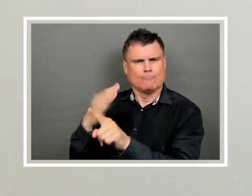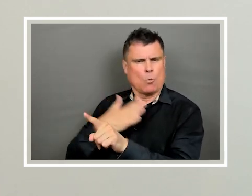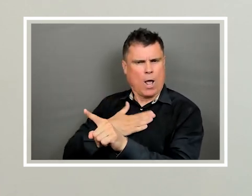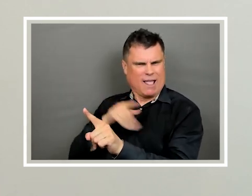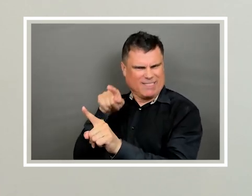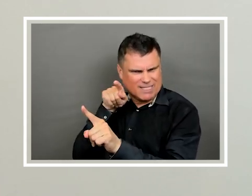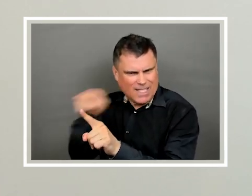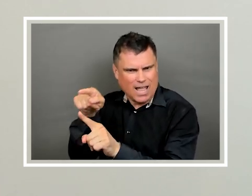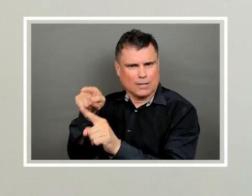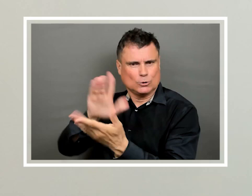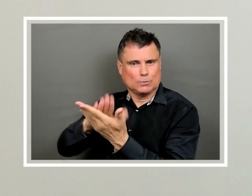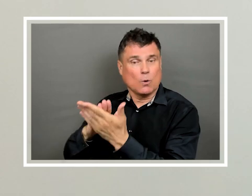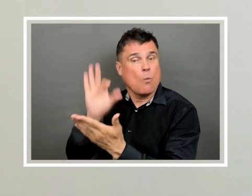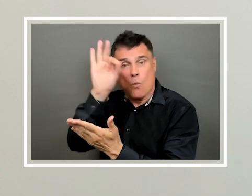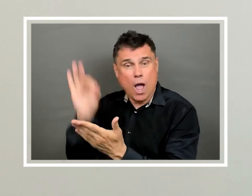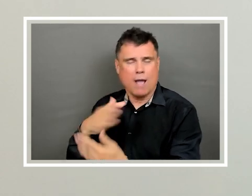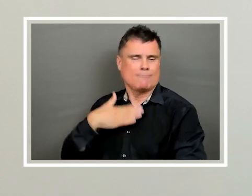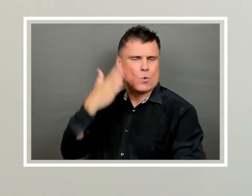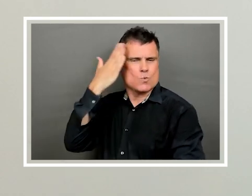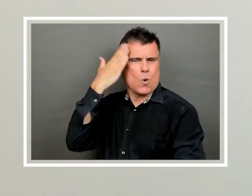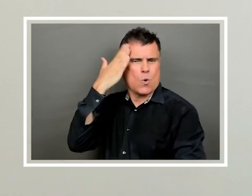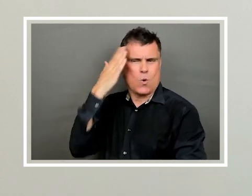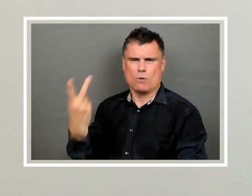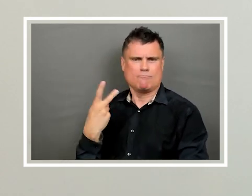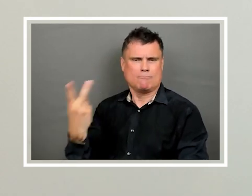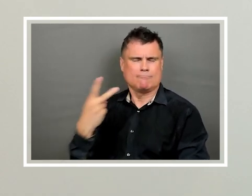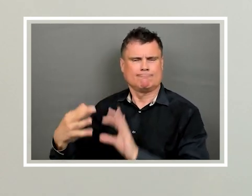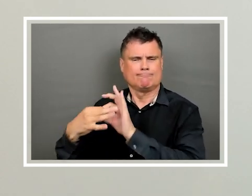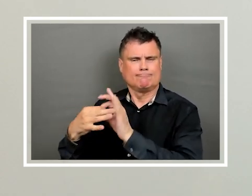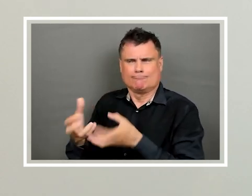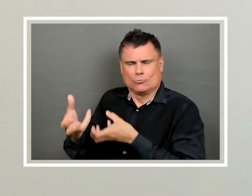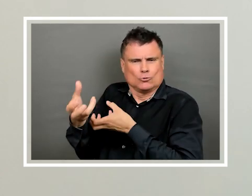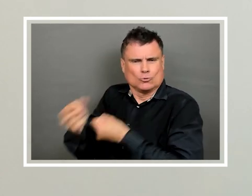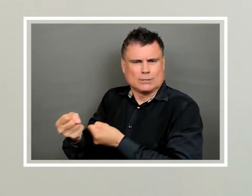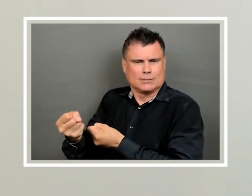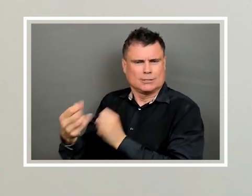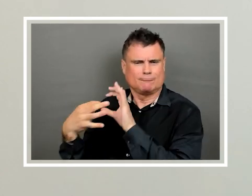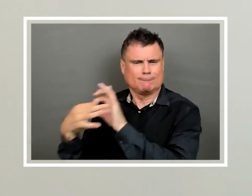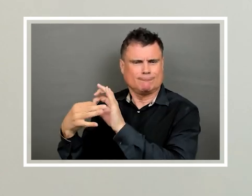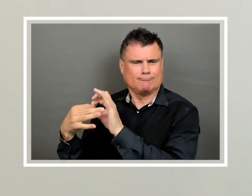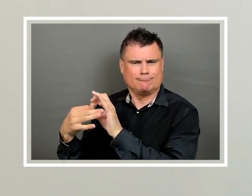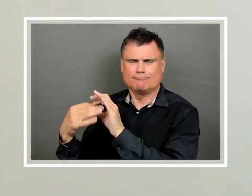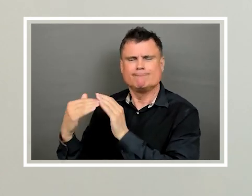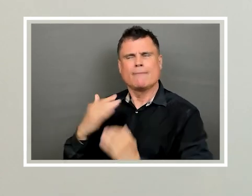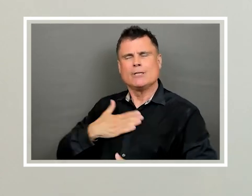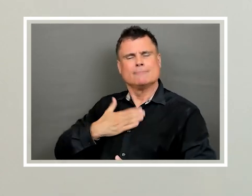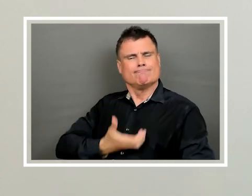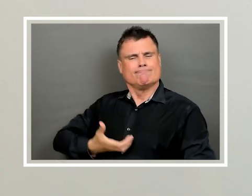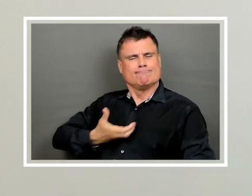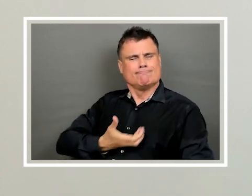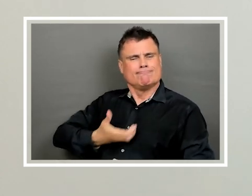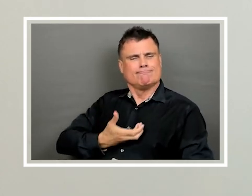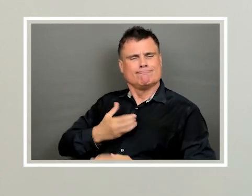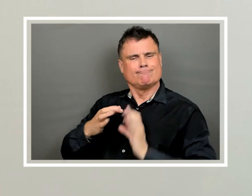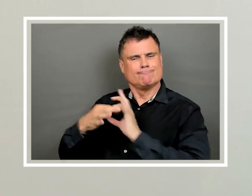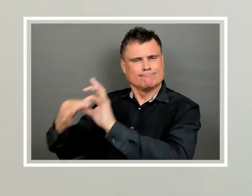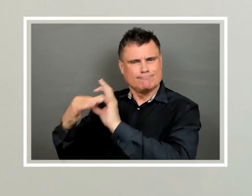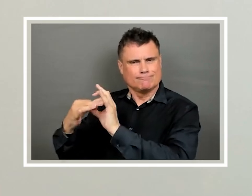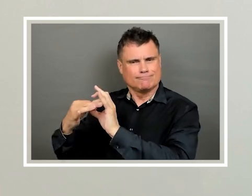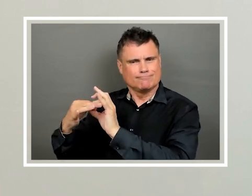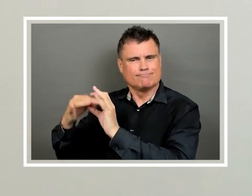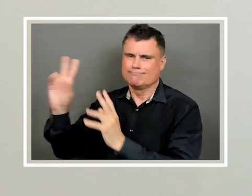Someone who I feel comfortable with and someone I can trust to be able to translate what I'm saying to